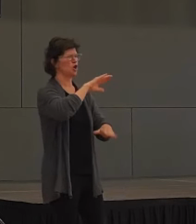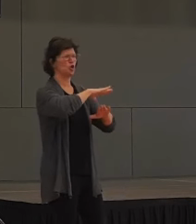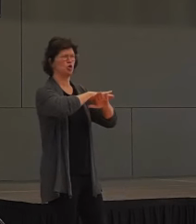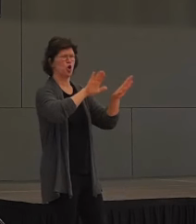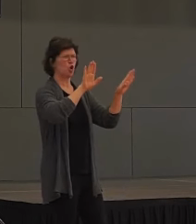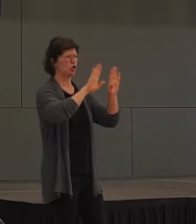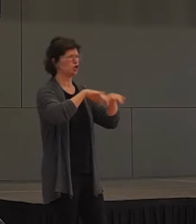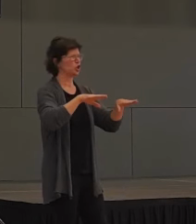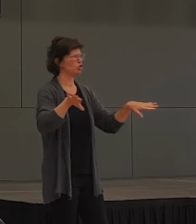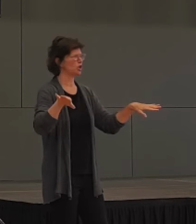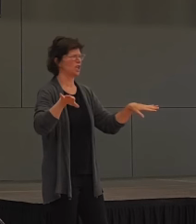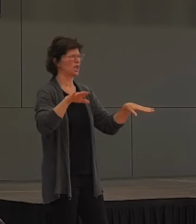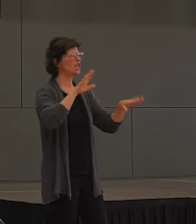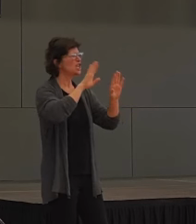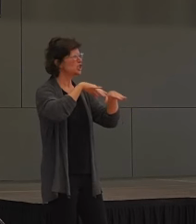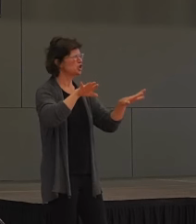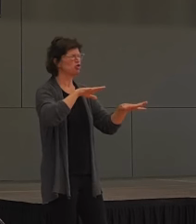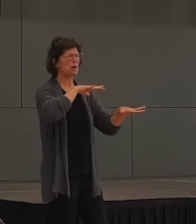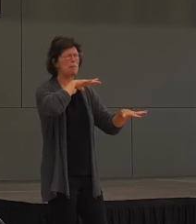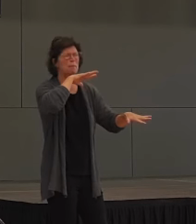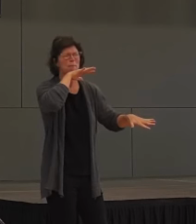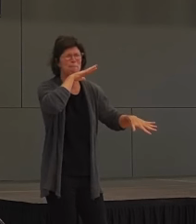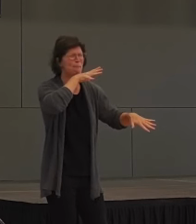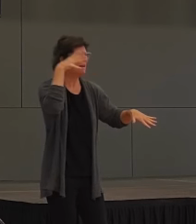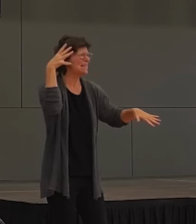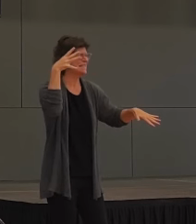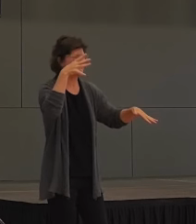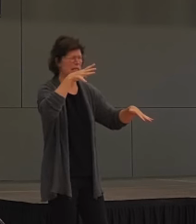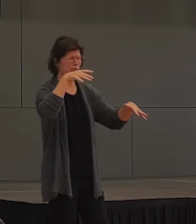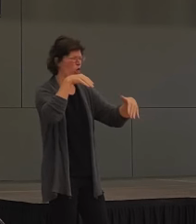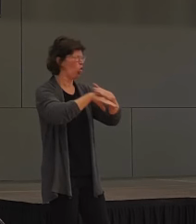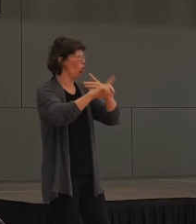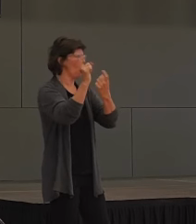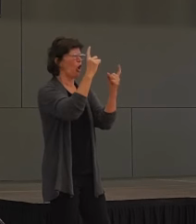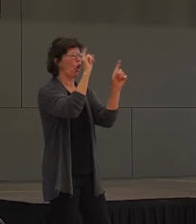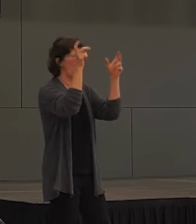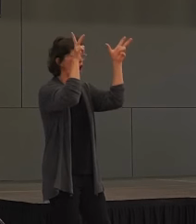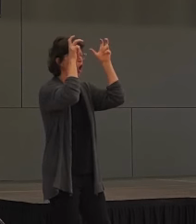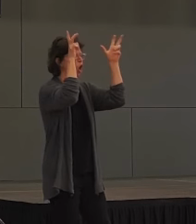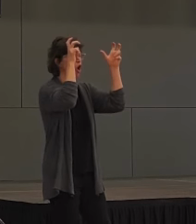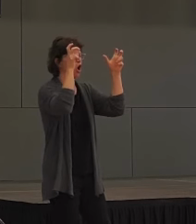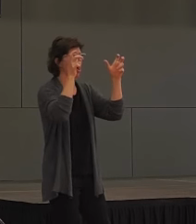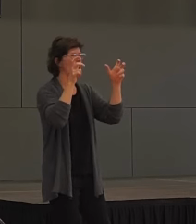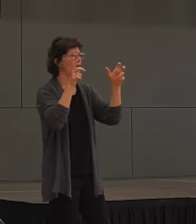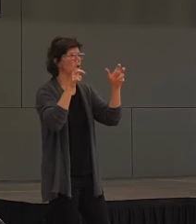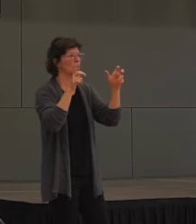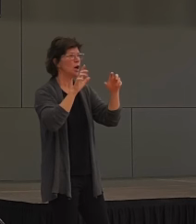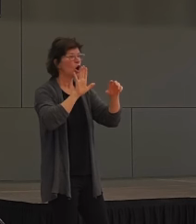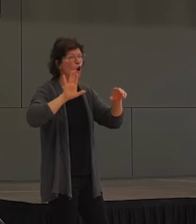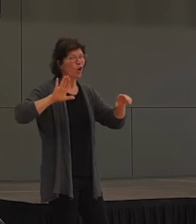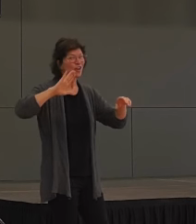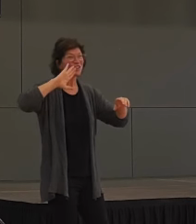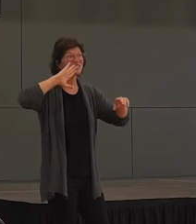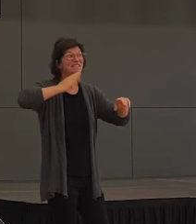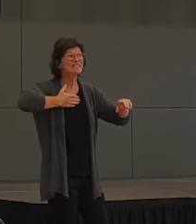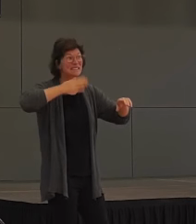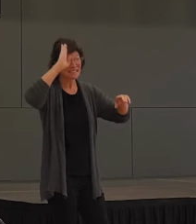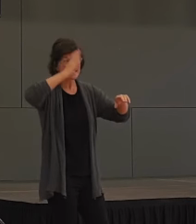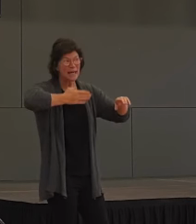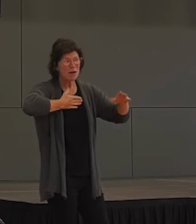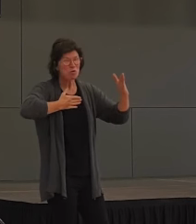any children. They're a big mess. They get into things and they break things, and her poor son is sitting there like, what is she talking